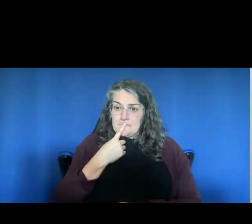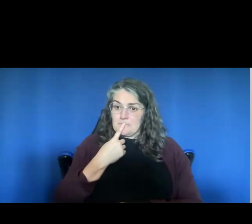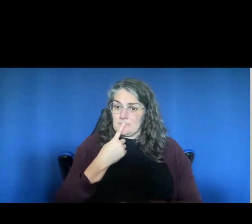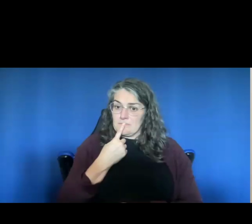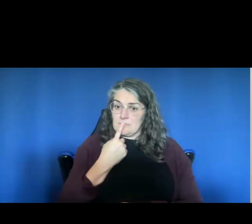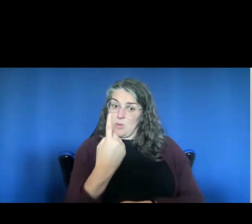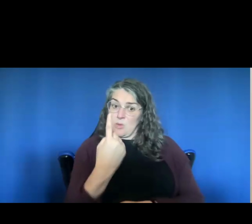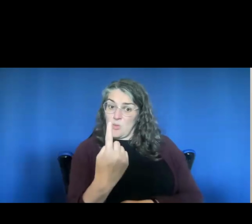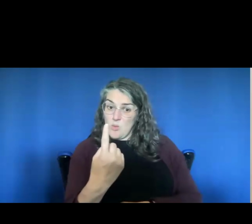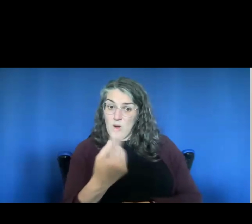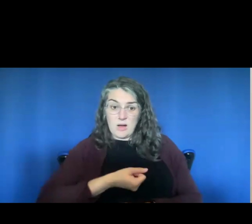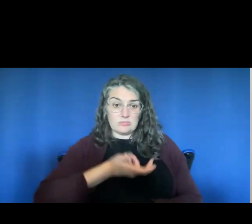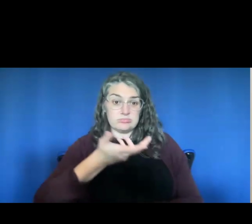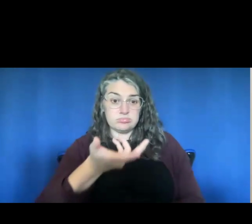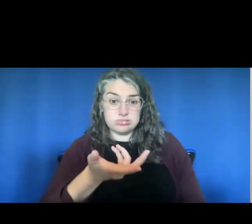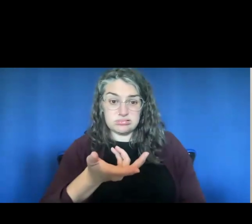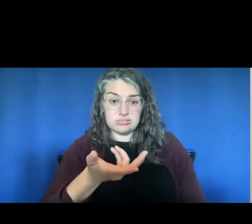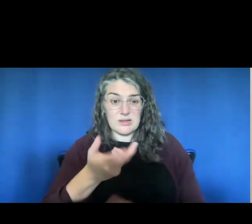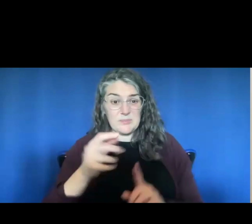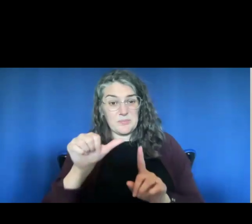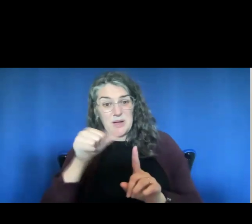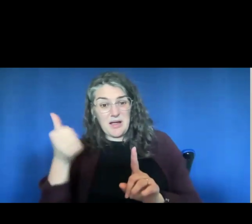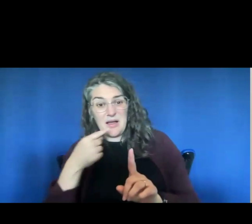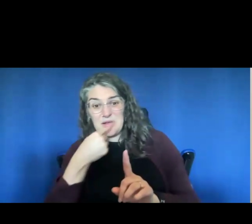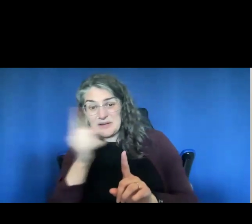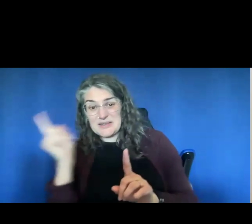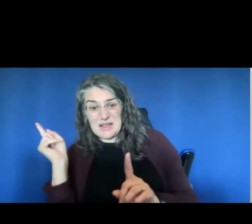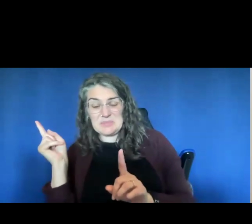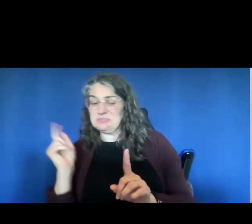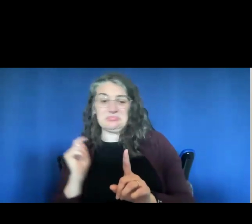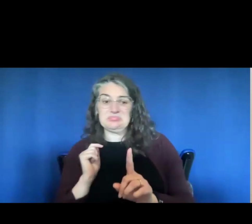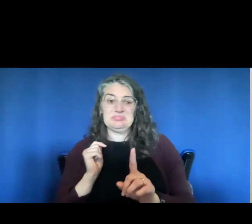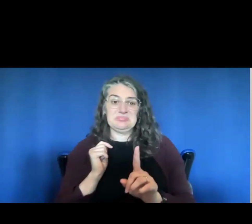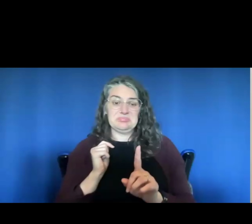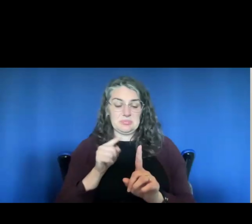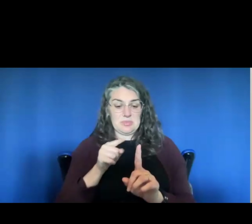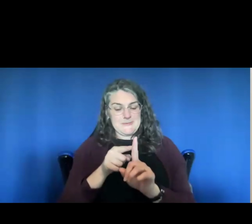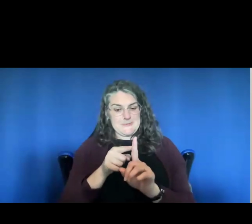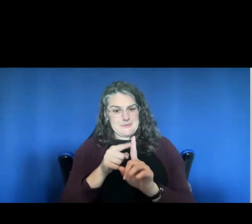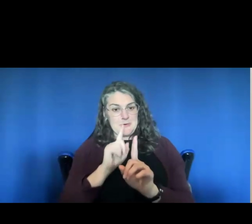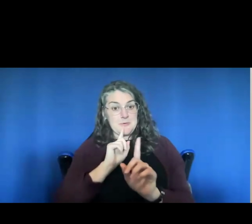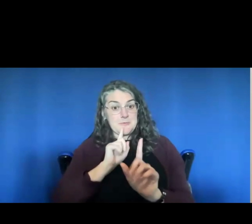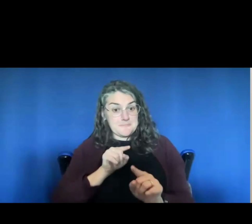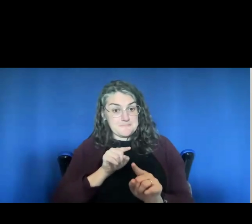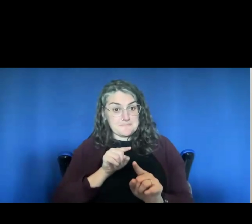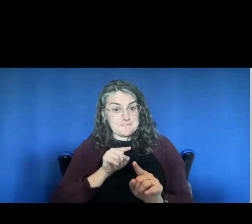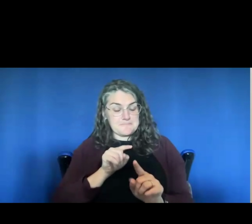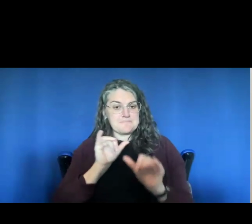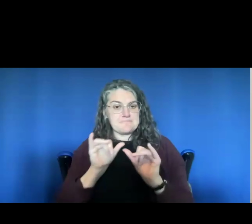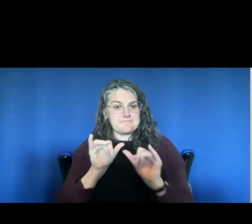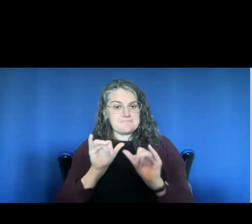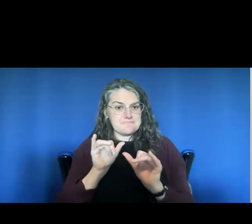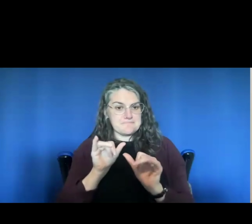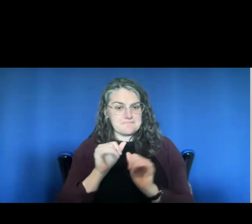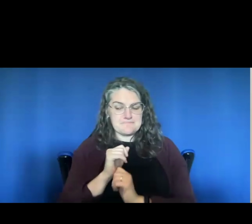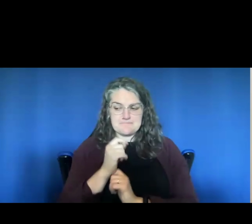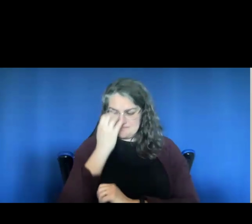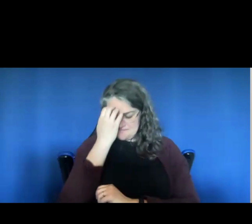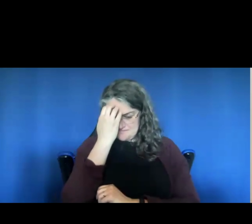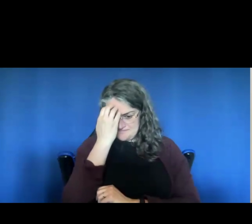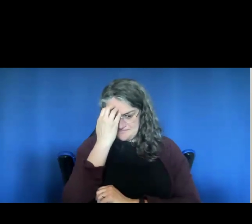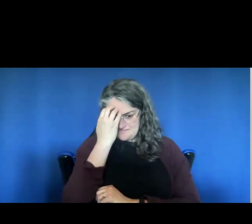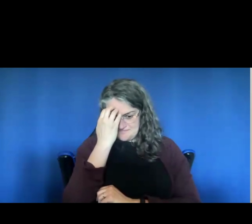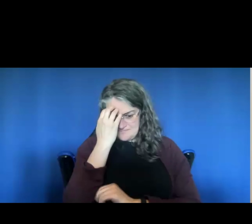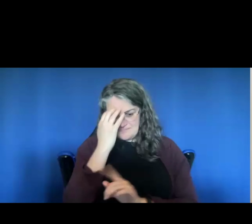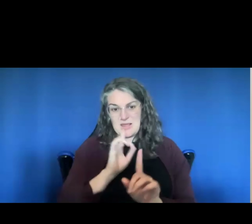friend, and that's all. Now I see how Jana's reaction arranged itself in the predetermined